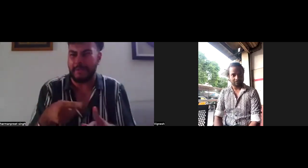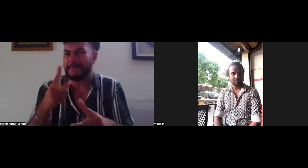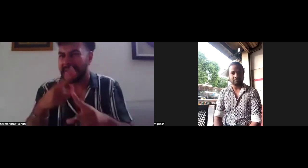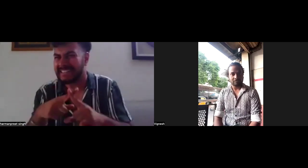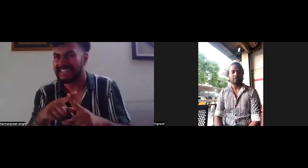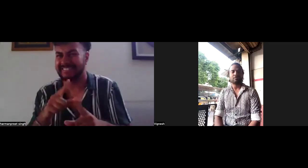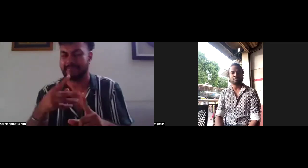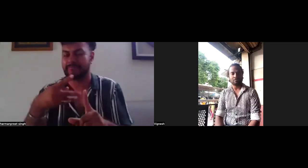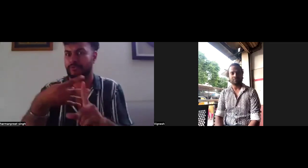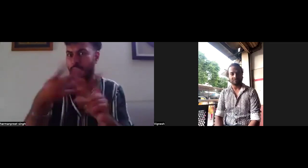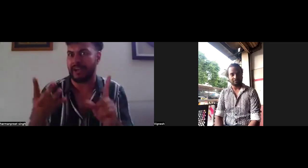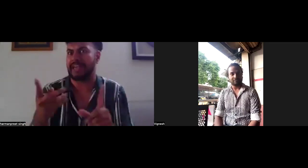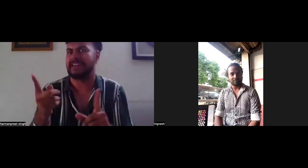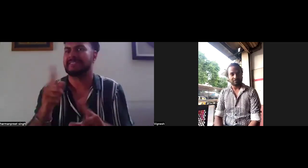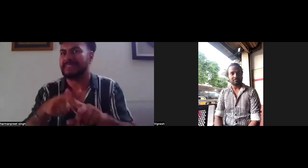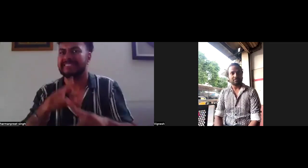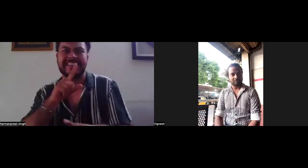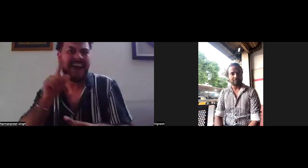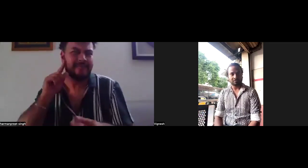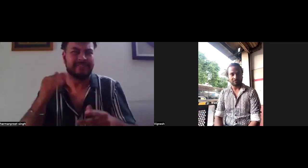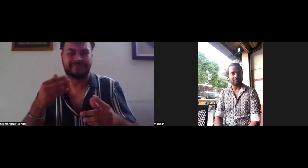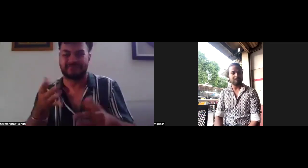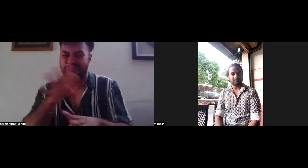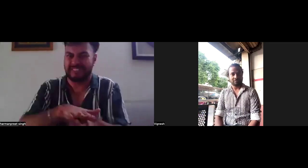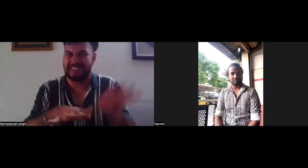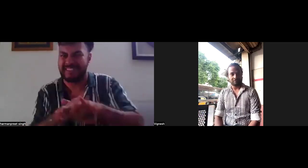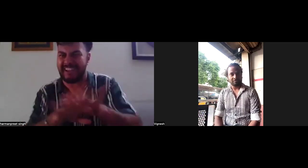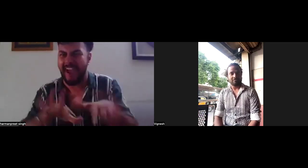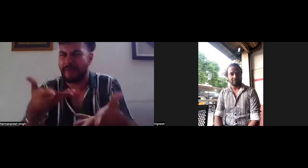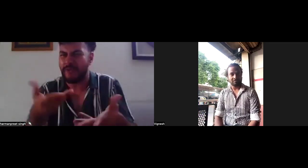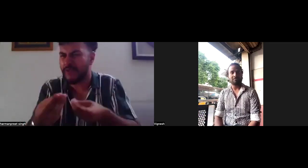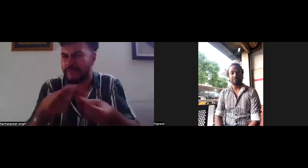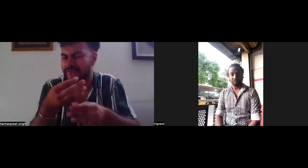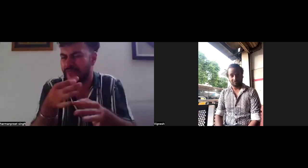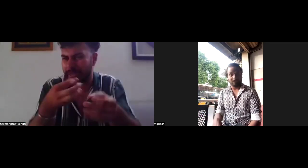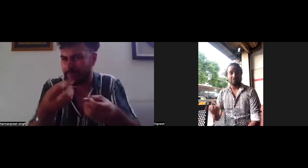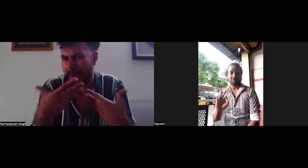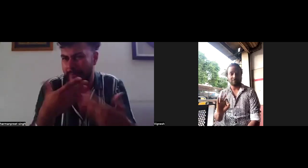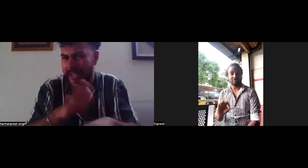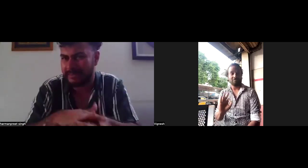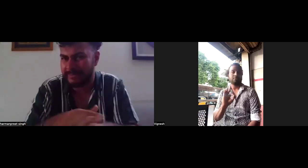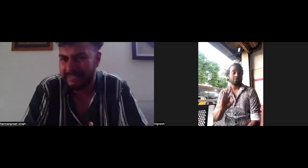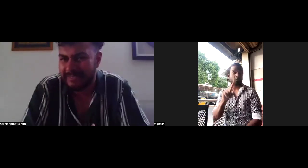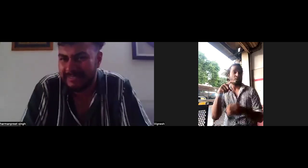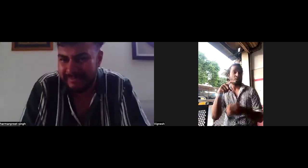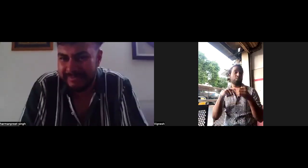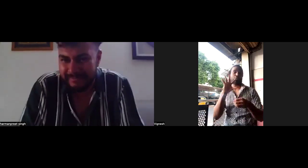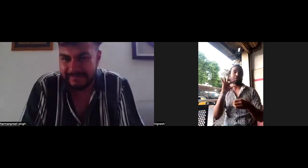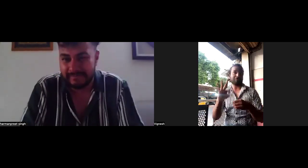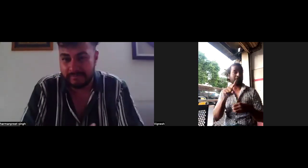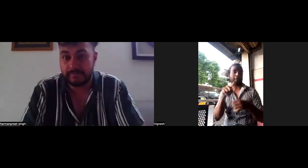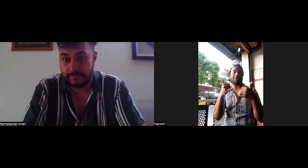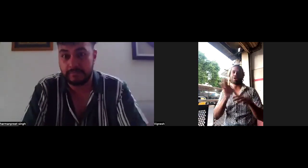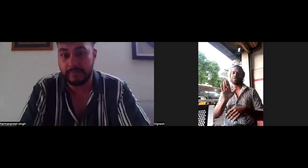So, can you share some personal stories about how your deafness and your LGBTQI identity intersect? Can you share,